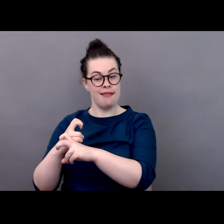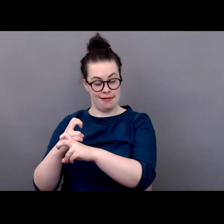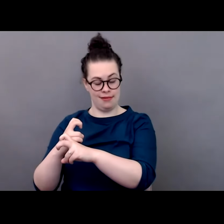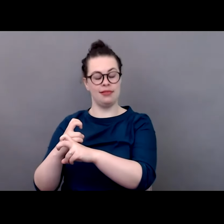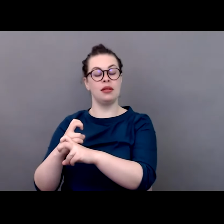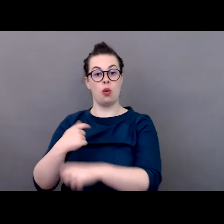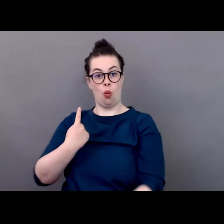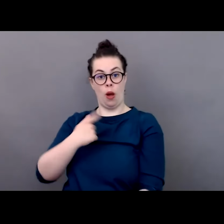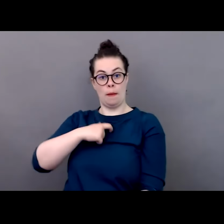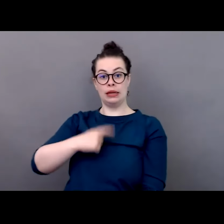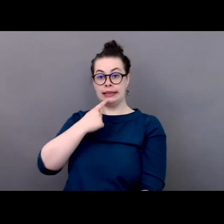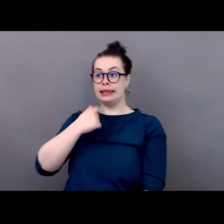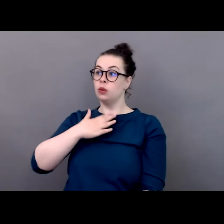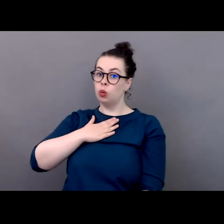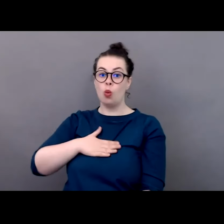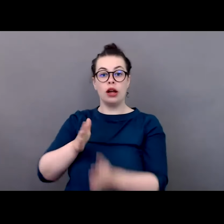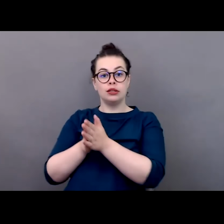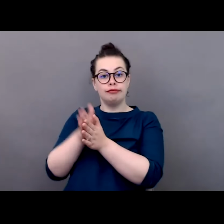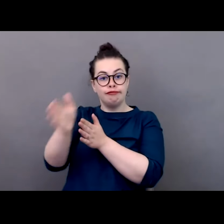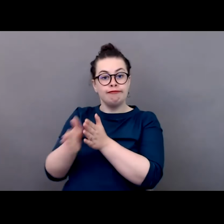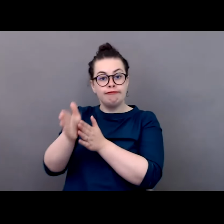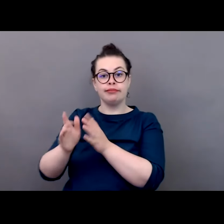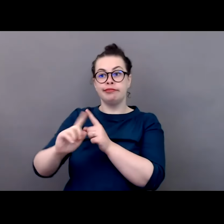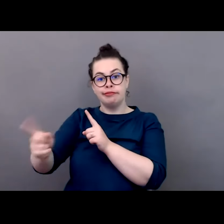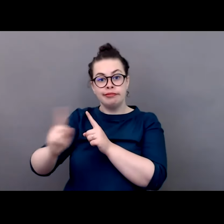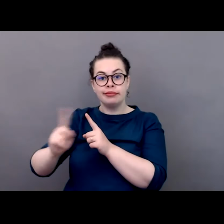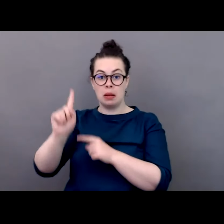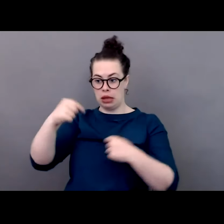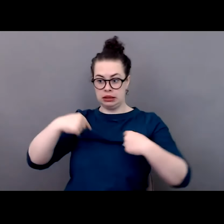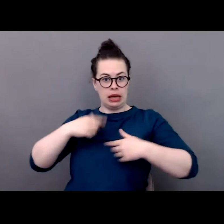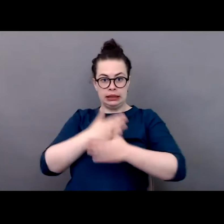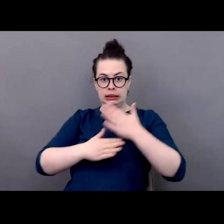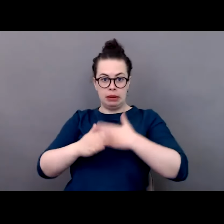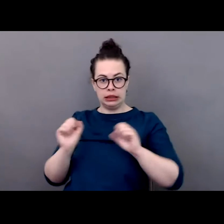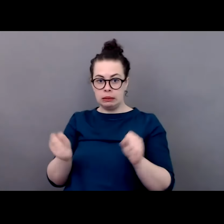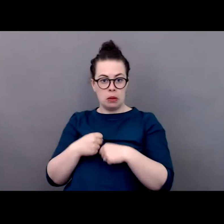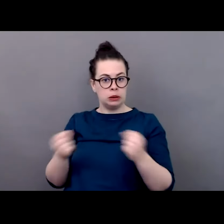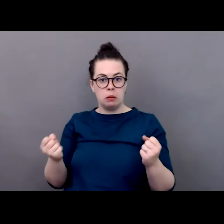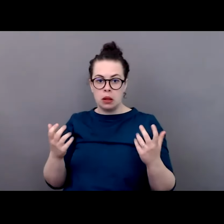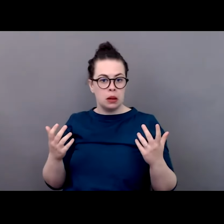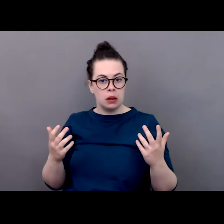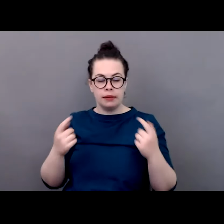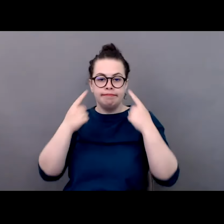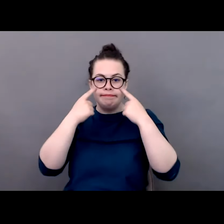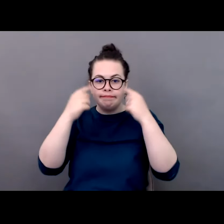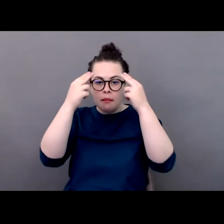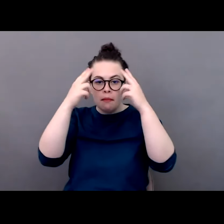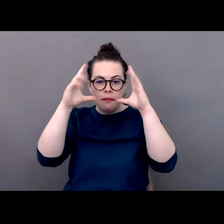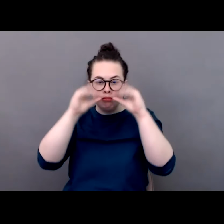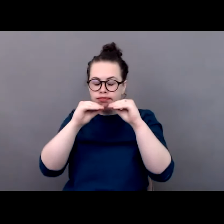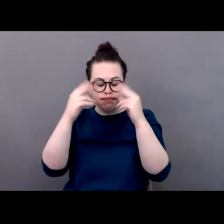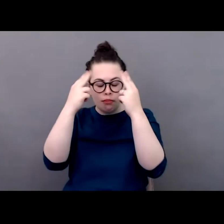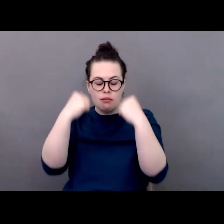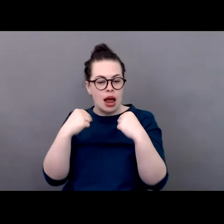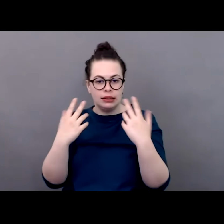because public transportation is not accessible for him because of his visual impairment, they are